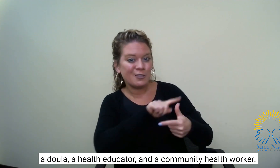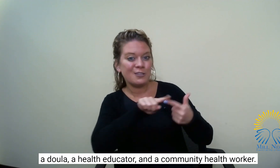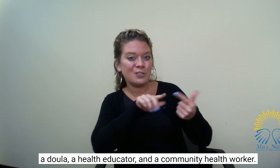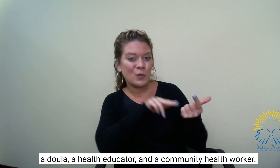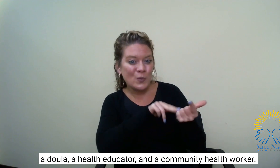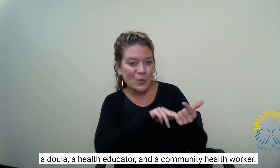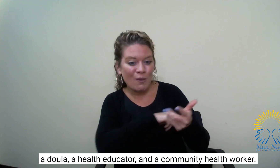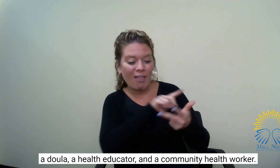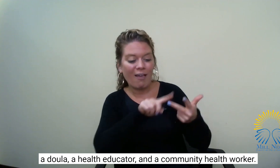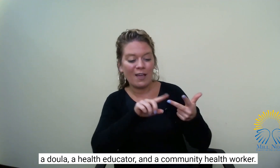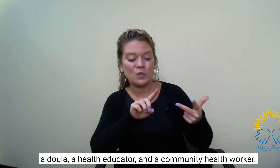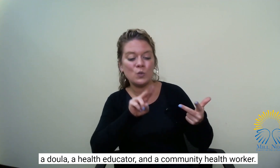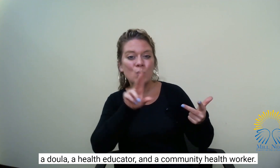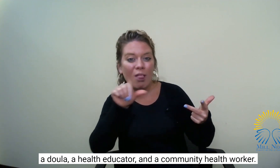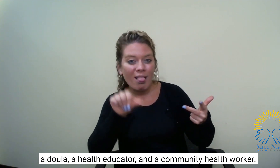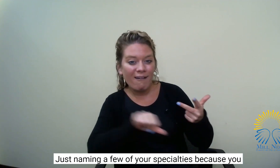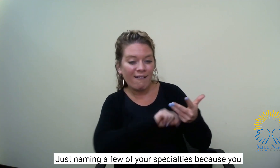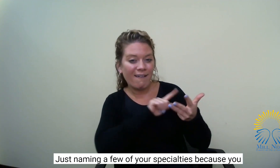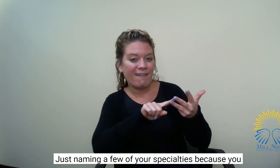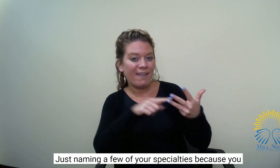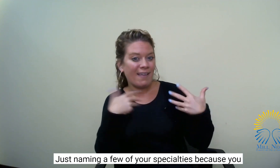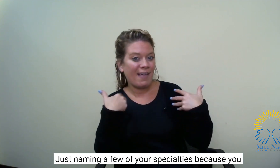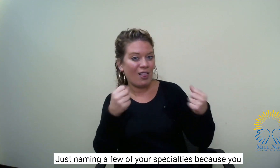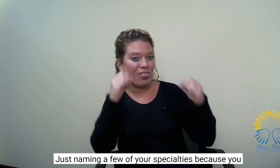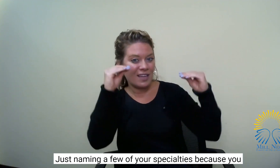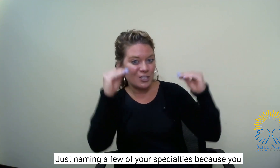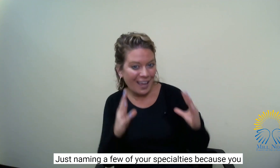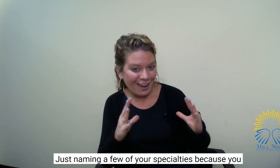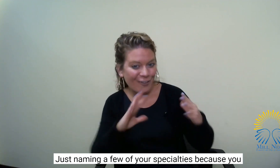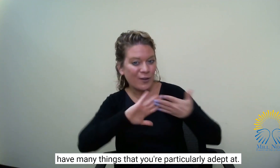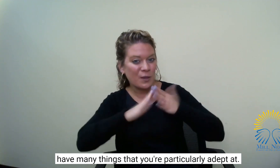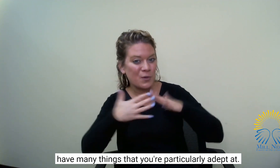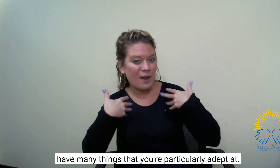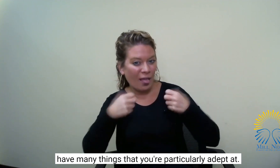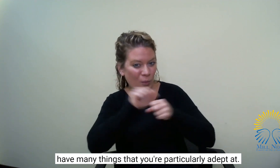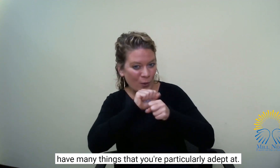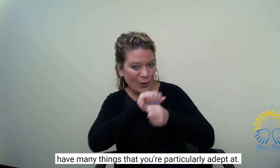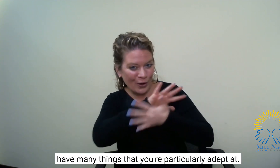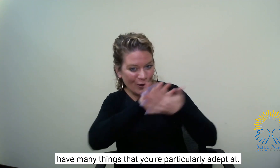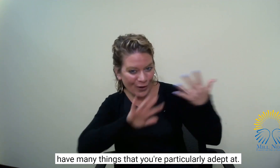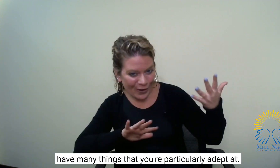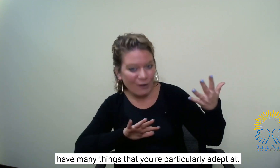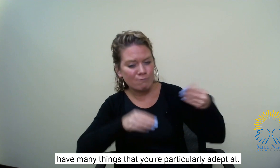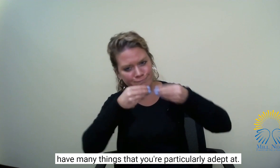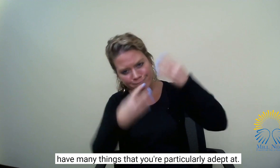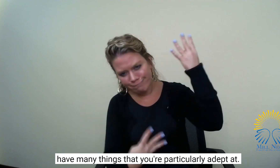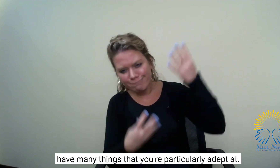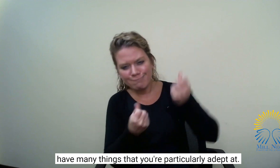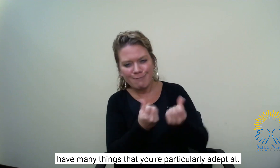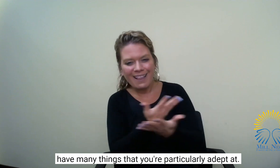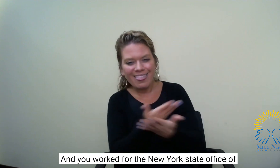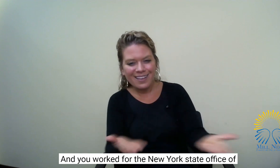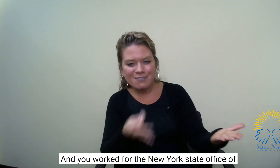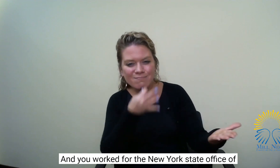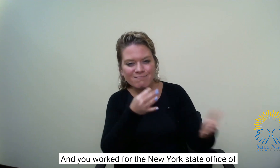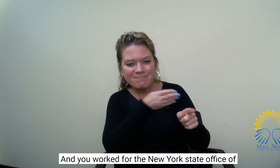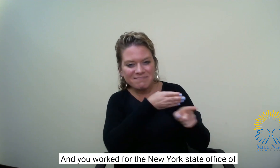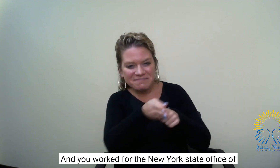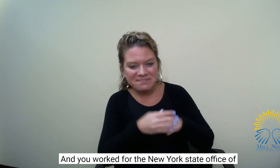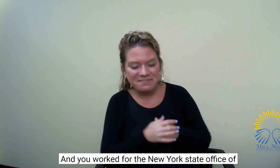educator, and a community health worker. Just naming a few of your specialties, because you have many things that you're particularly adept at. And you worked for the New York State